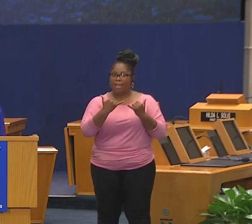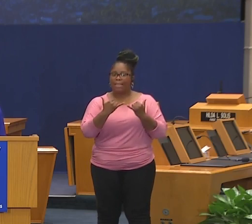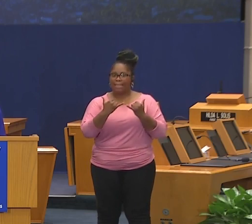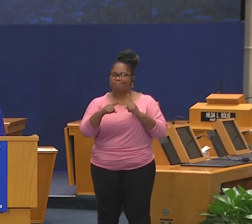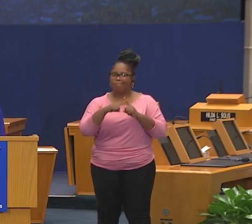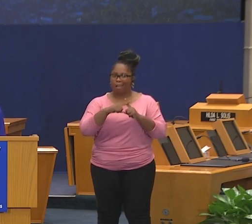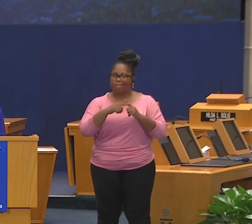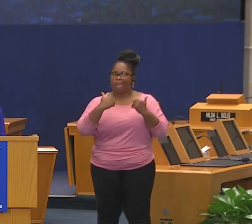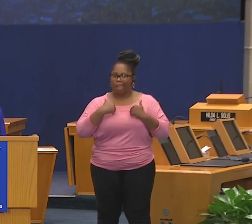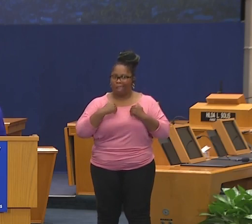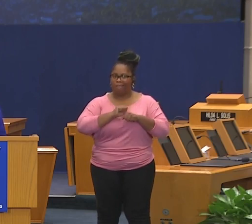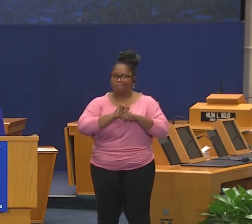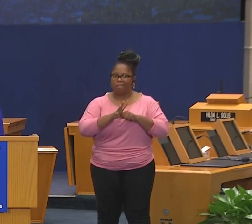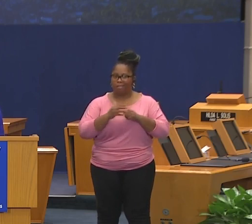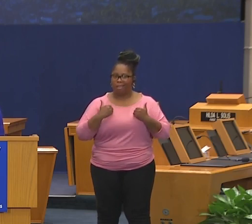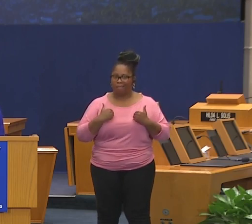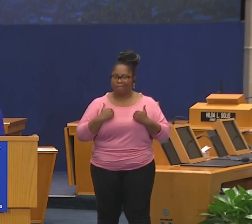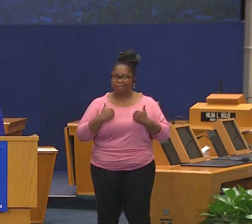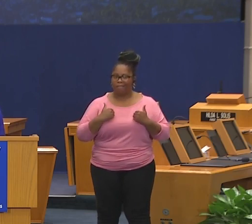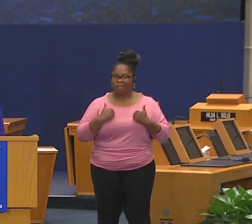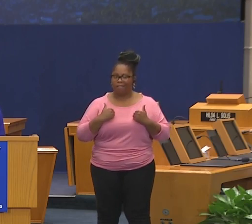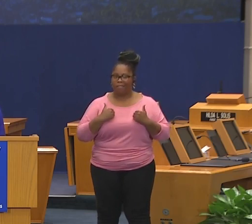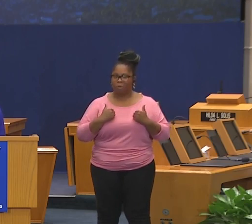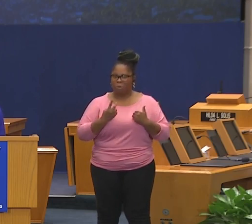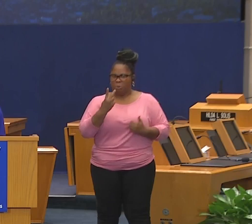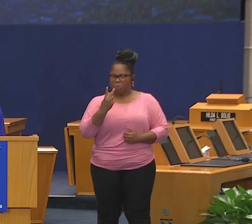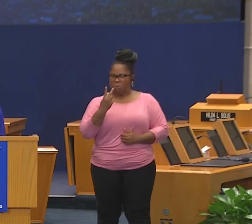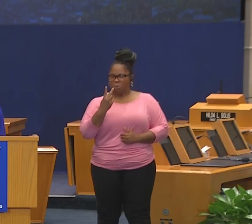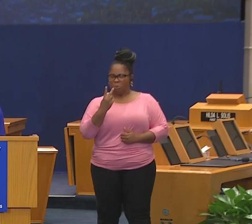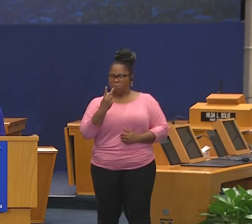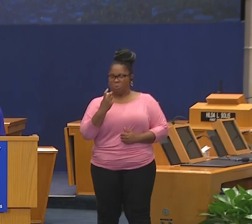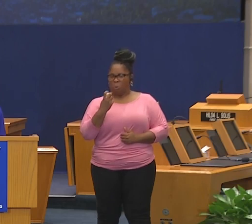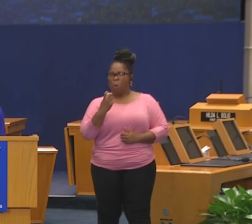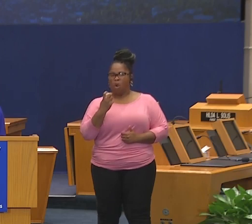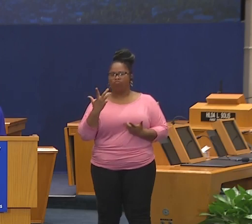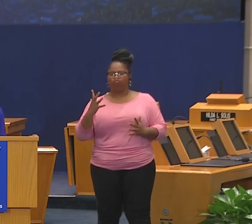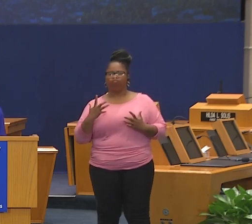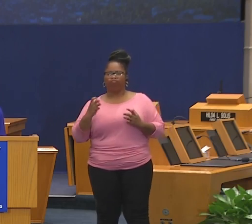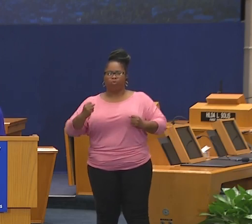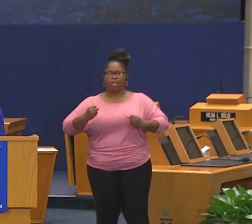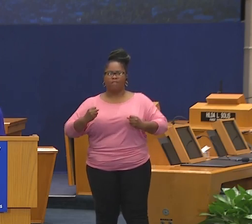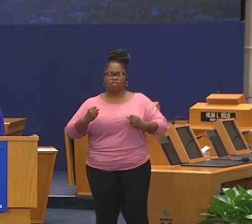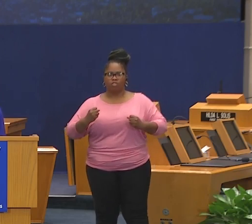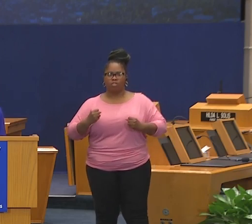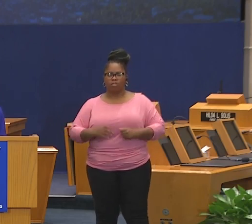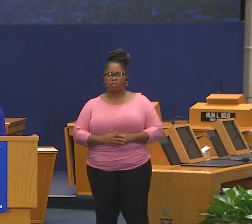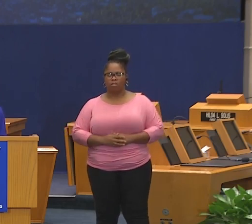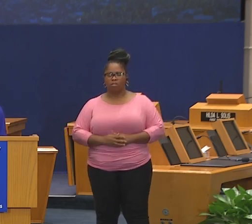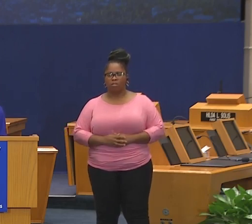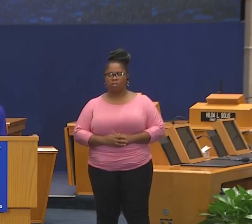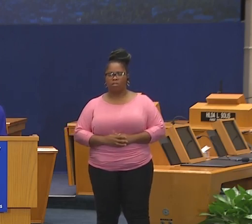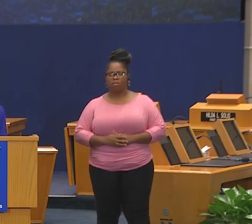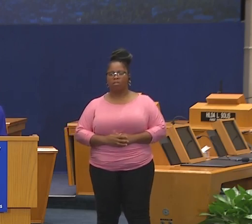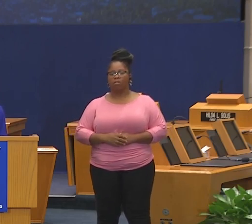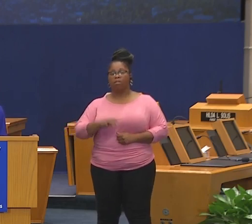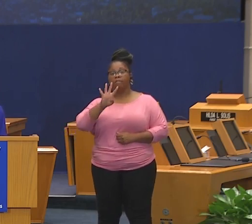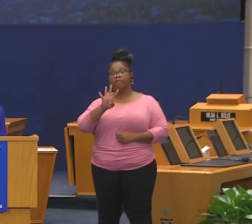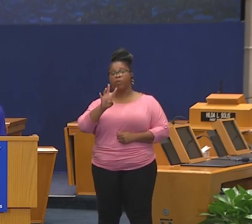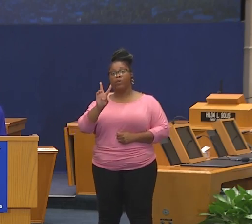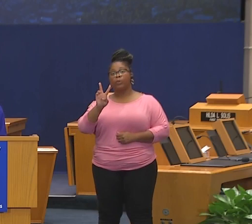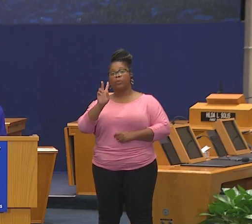tested positive. The 2 additional inmates have recovered. 42 folks who